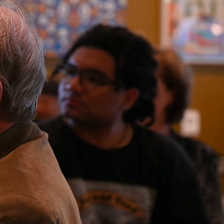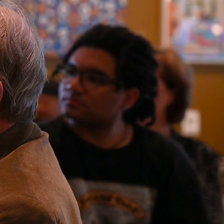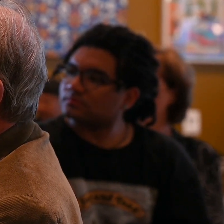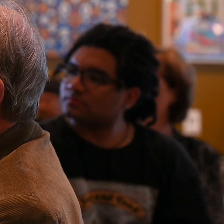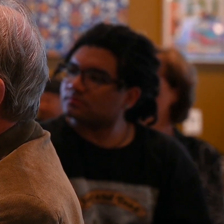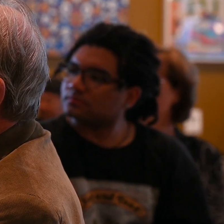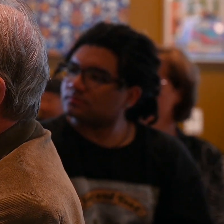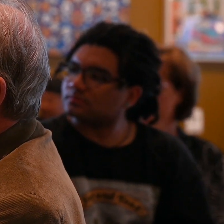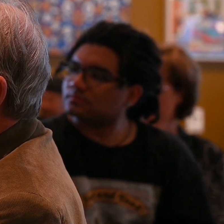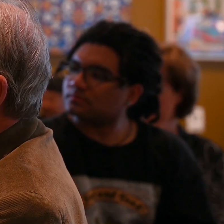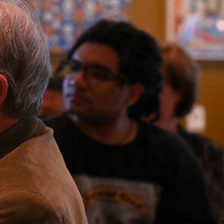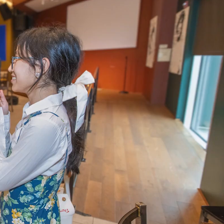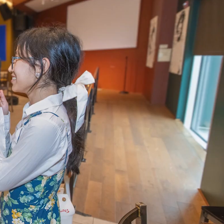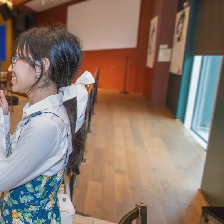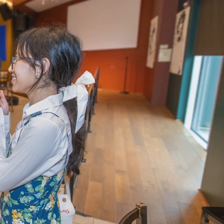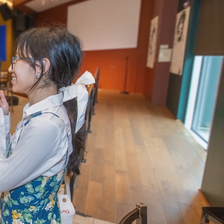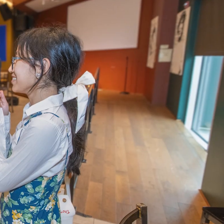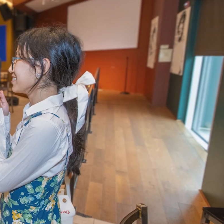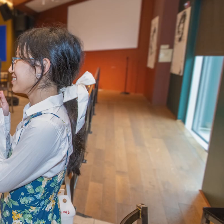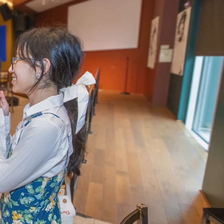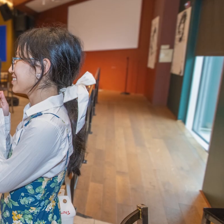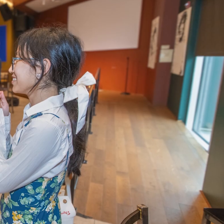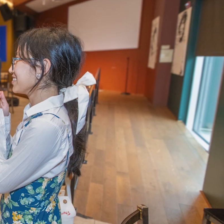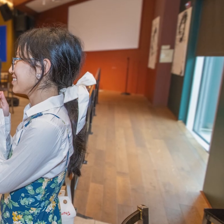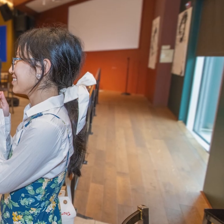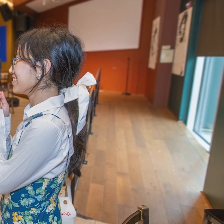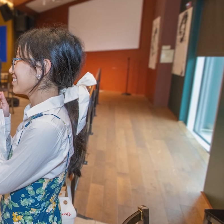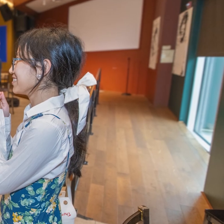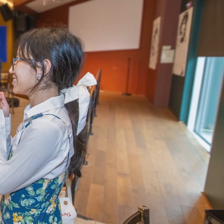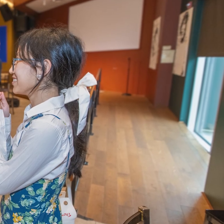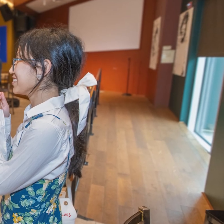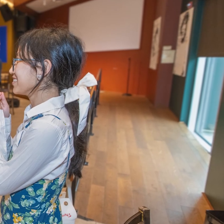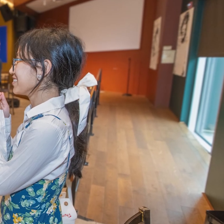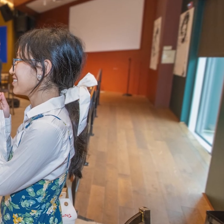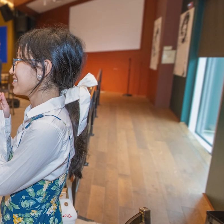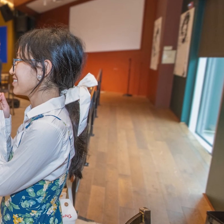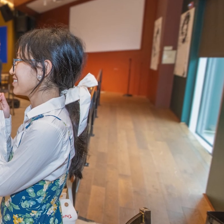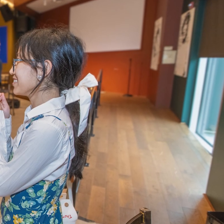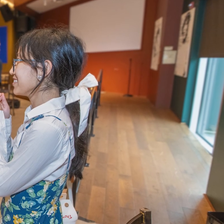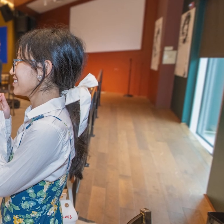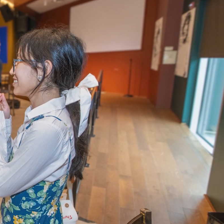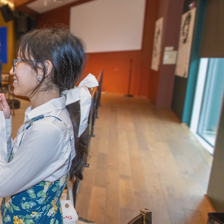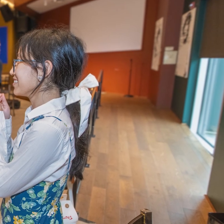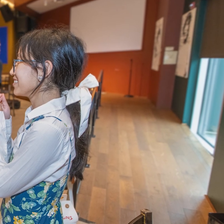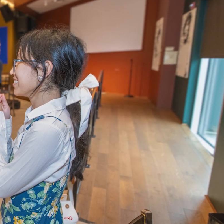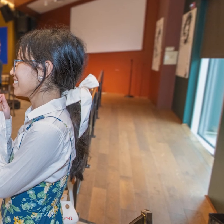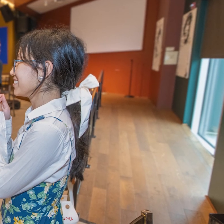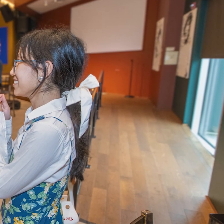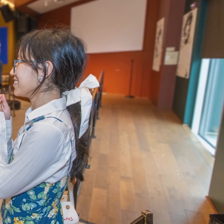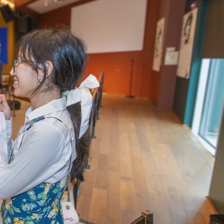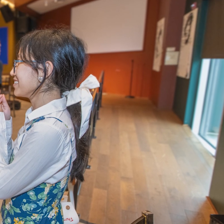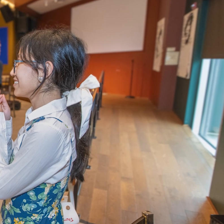literature and the written word from countless audiences, allowing attendees to interact with some